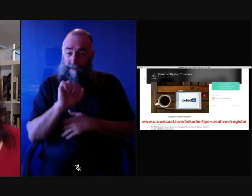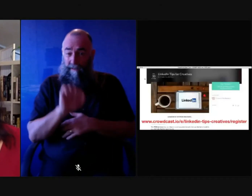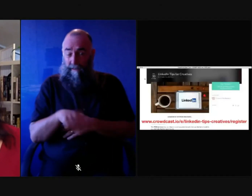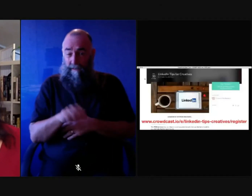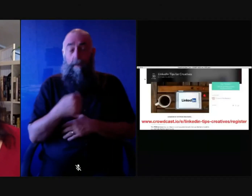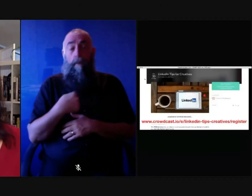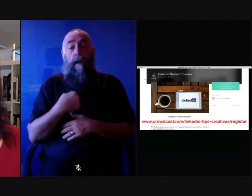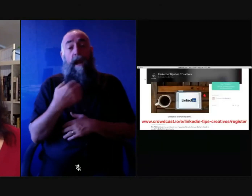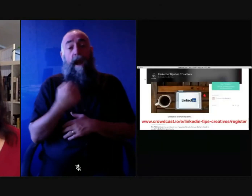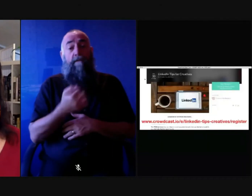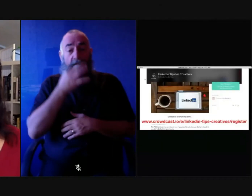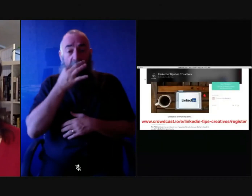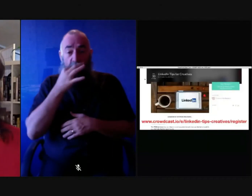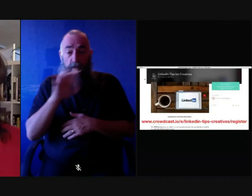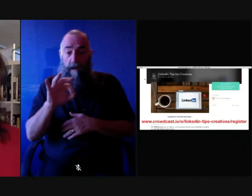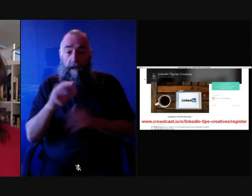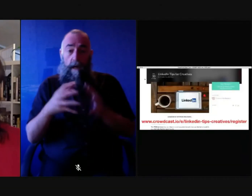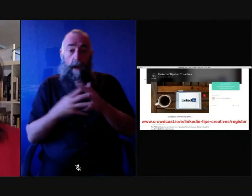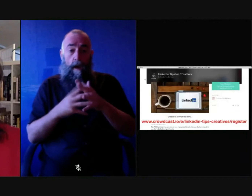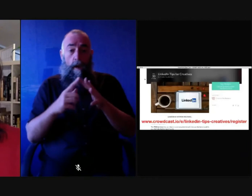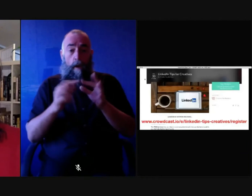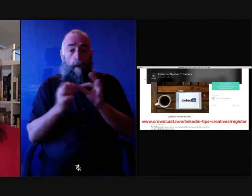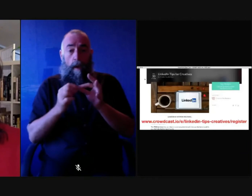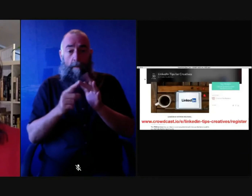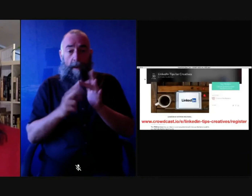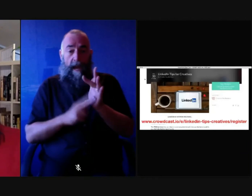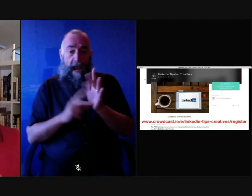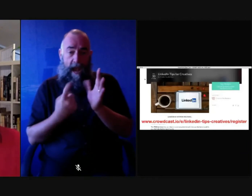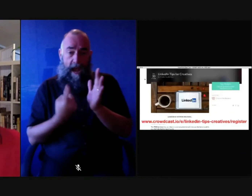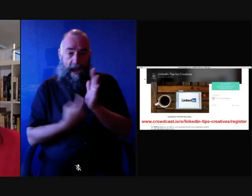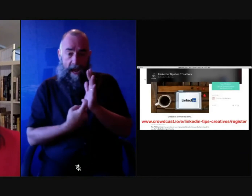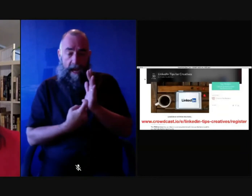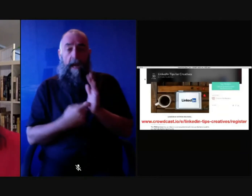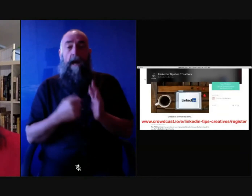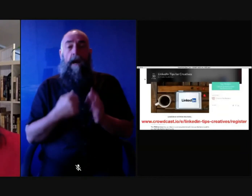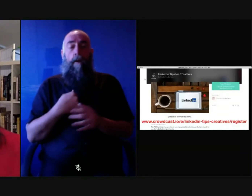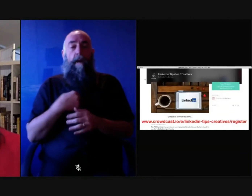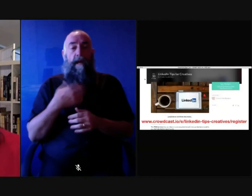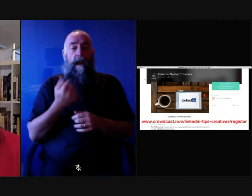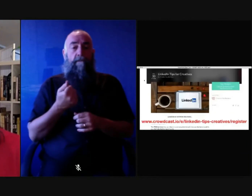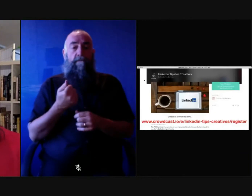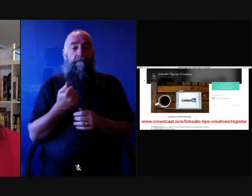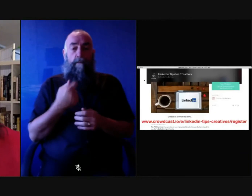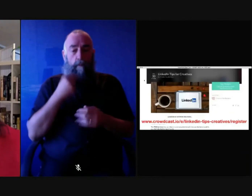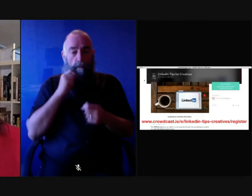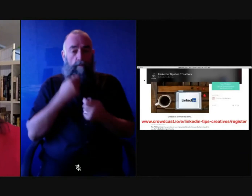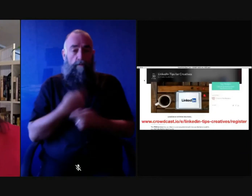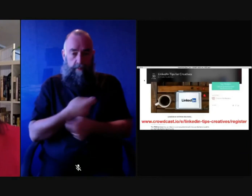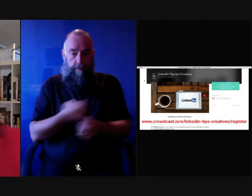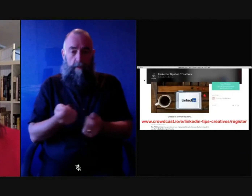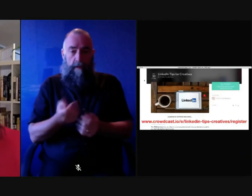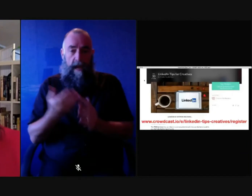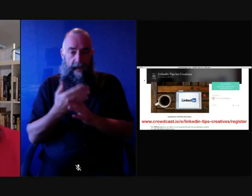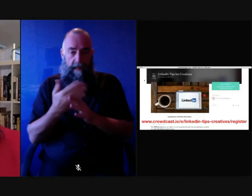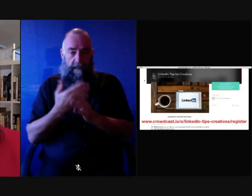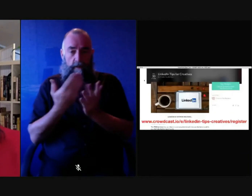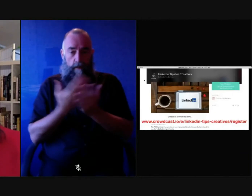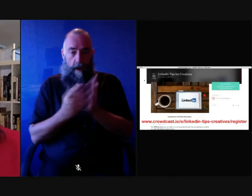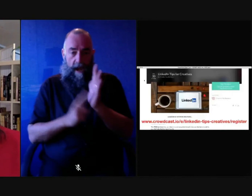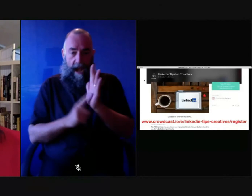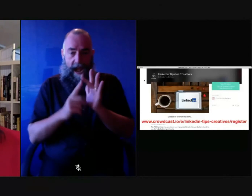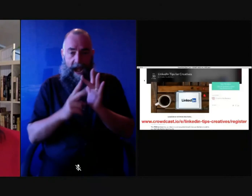webinar, which you can actually access through the link that Wendy's going to share with you, or you can find more information about it